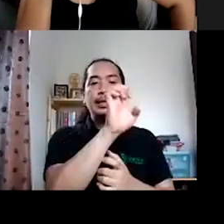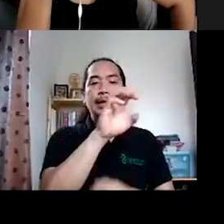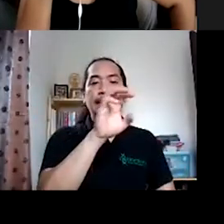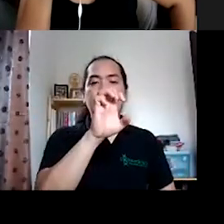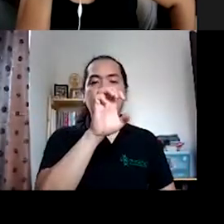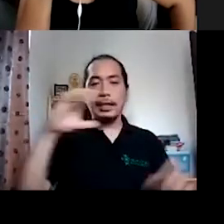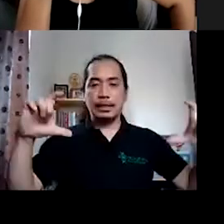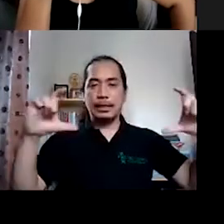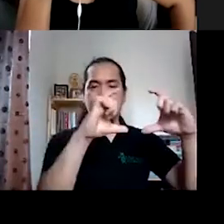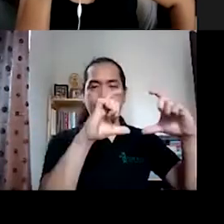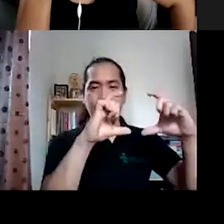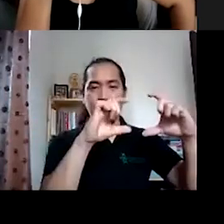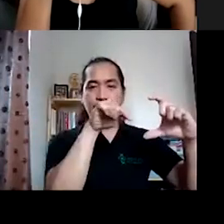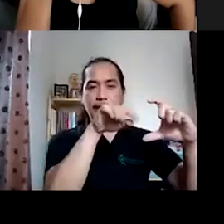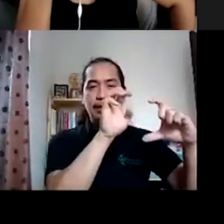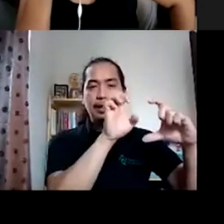Together